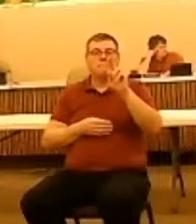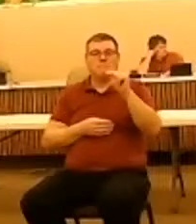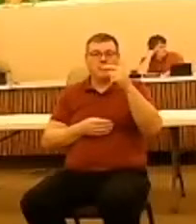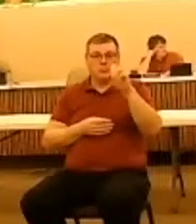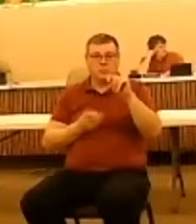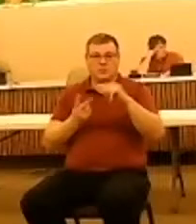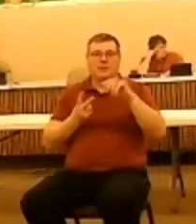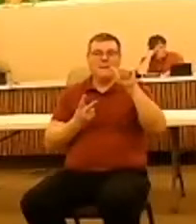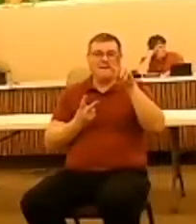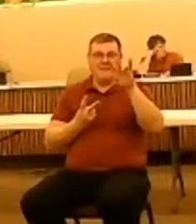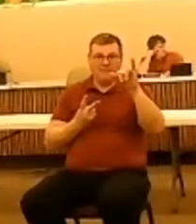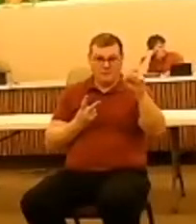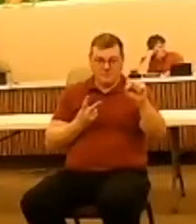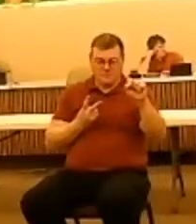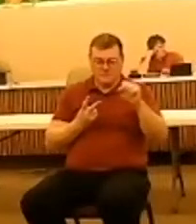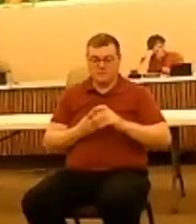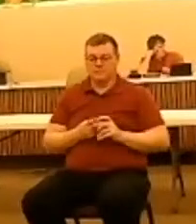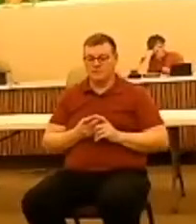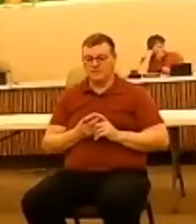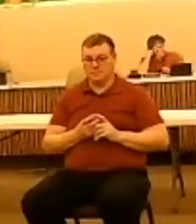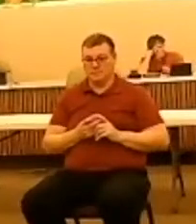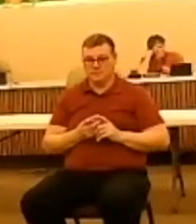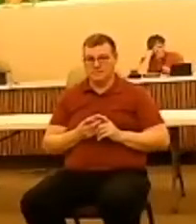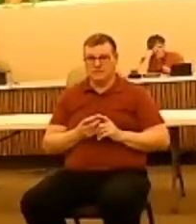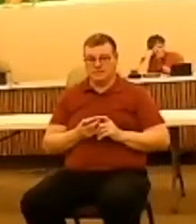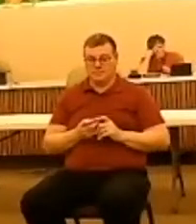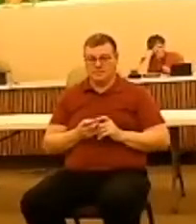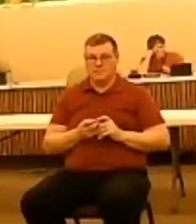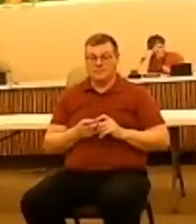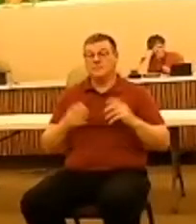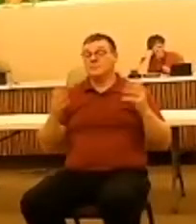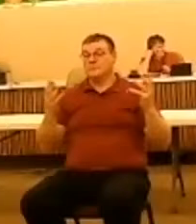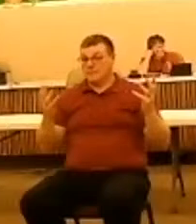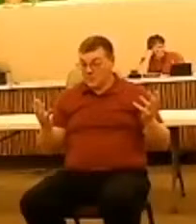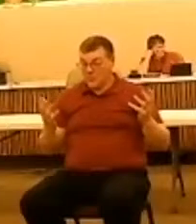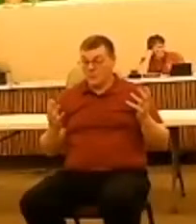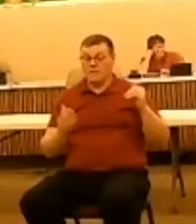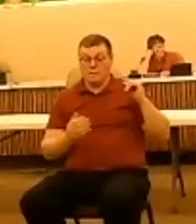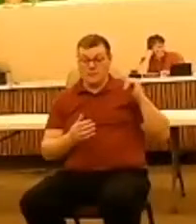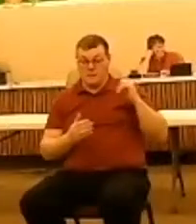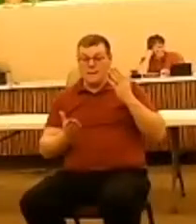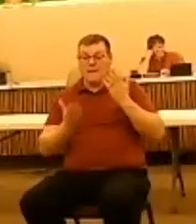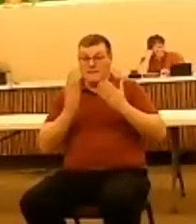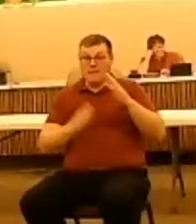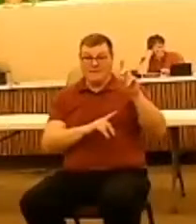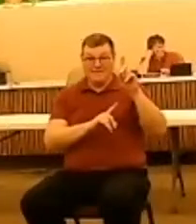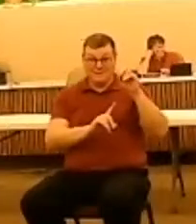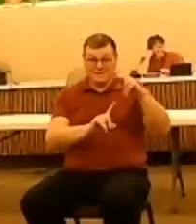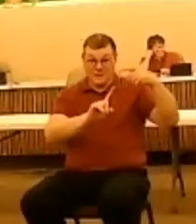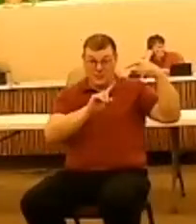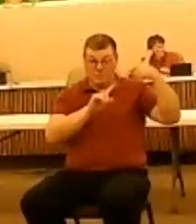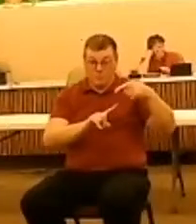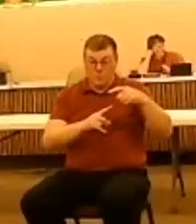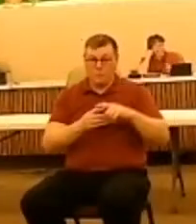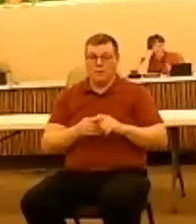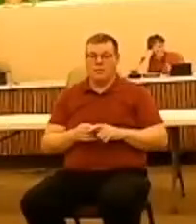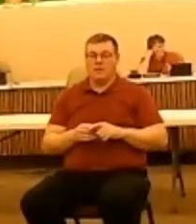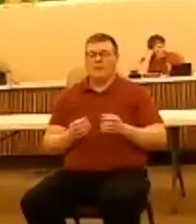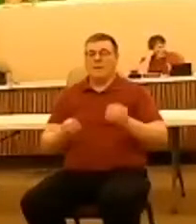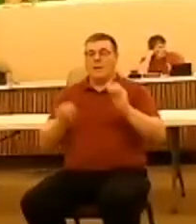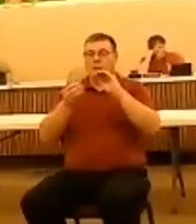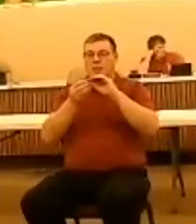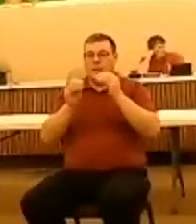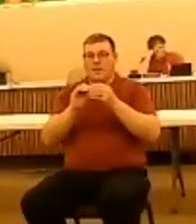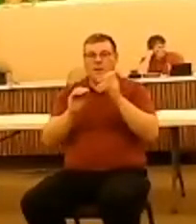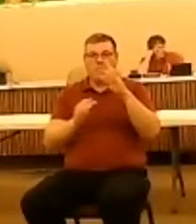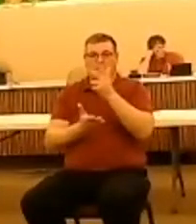Avis place. Mm-hmm. Right. So, the thing might be, as you take a look at, so to Don's point, is the issue the number of vehicles in the